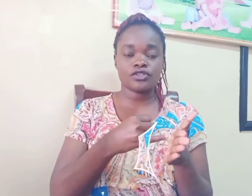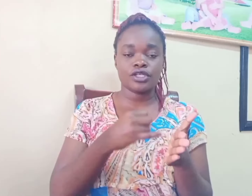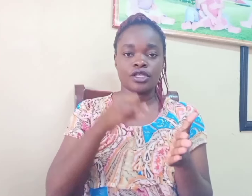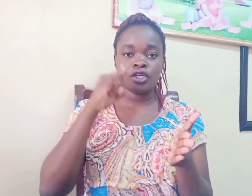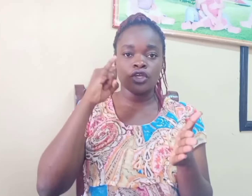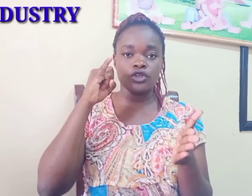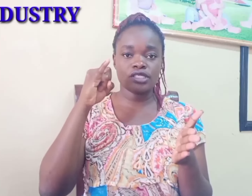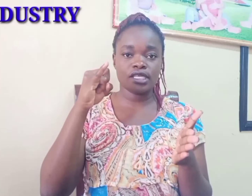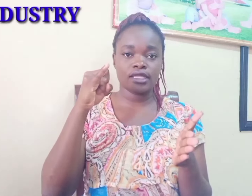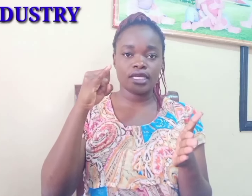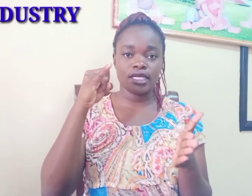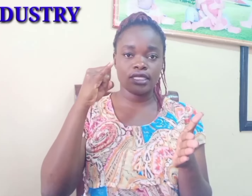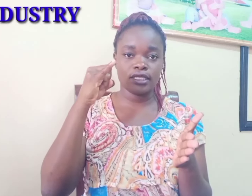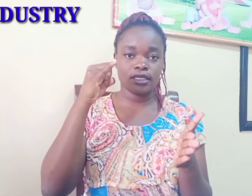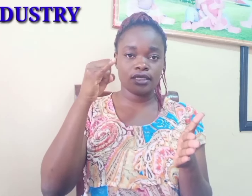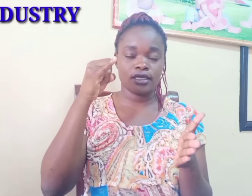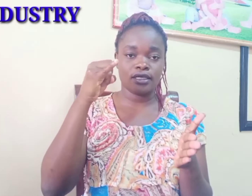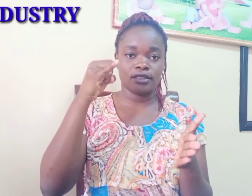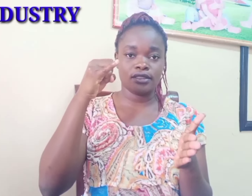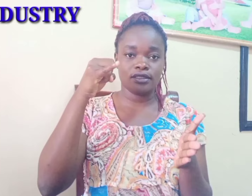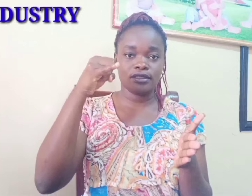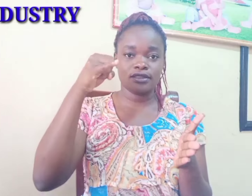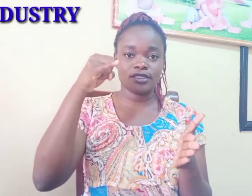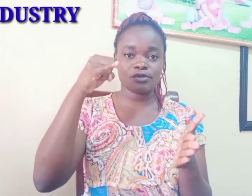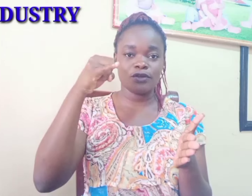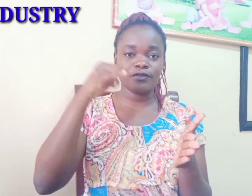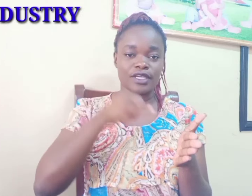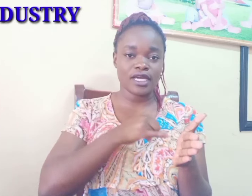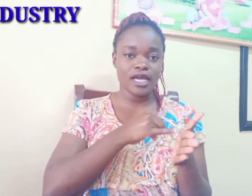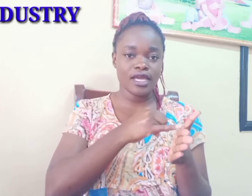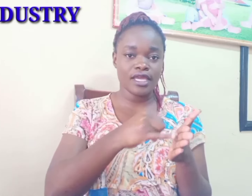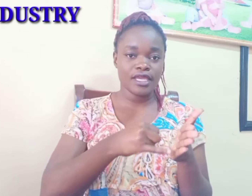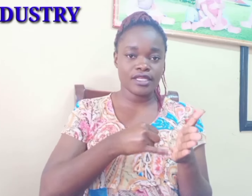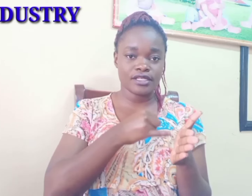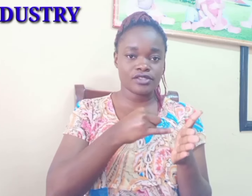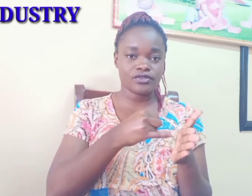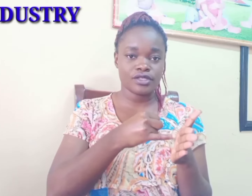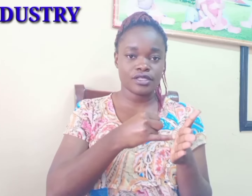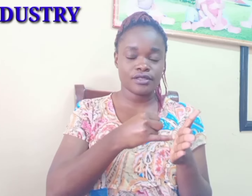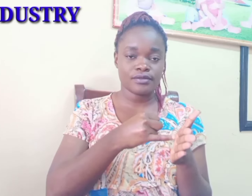Industry, using the small finger,